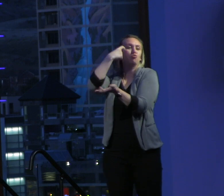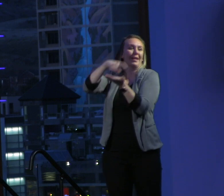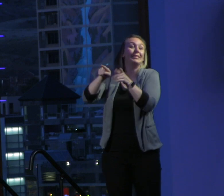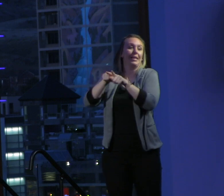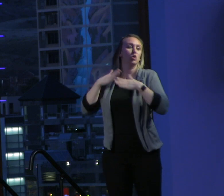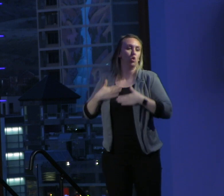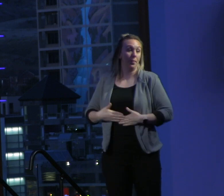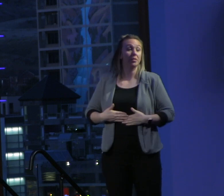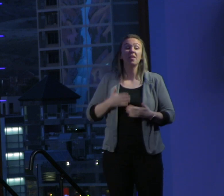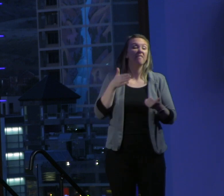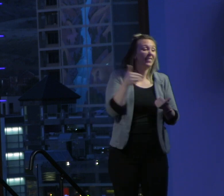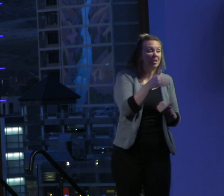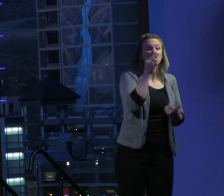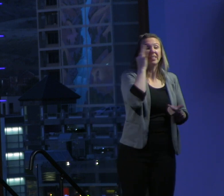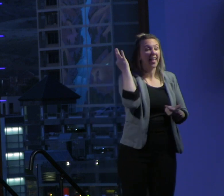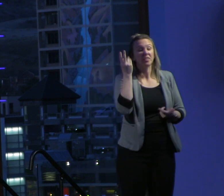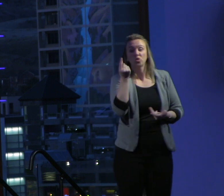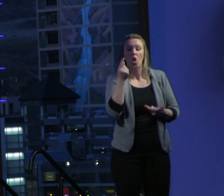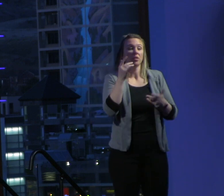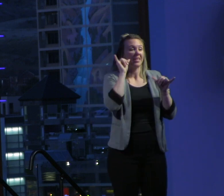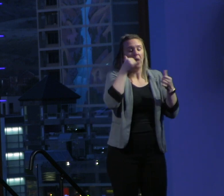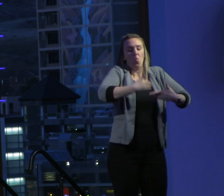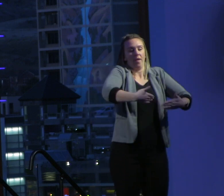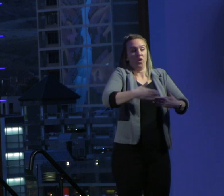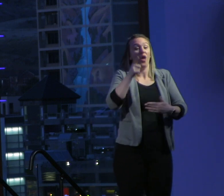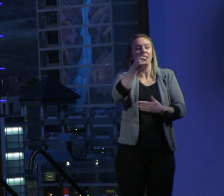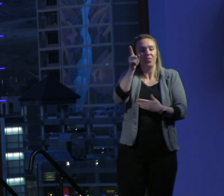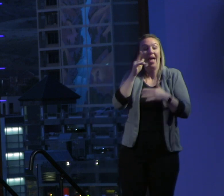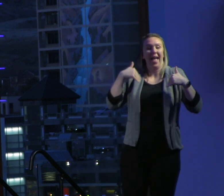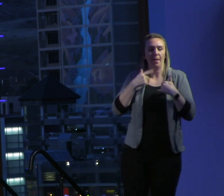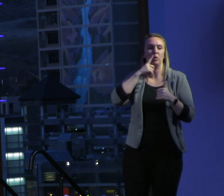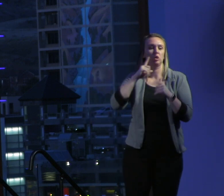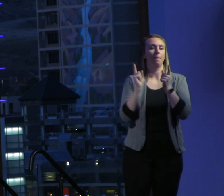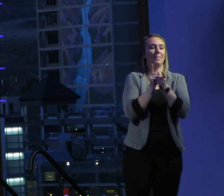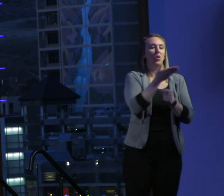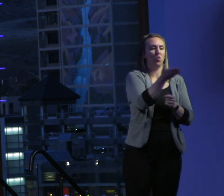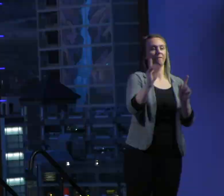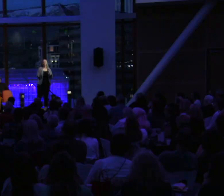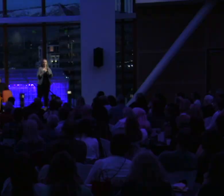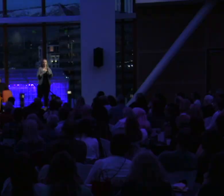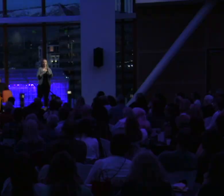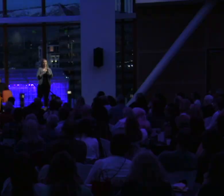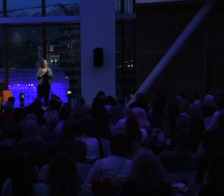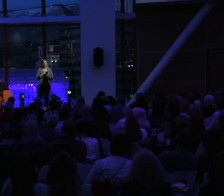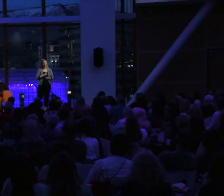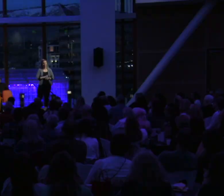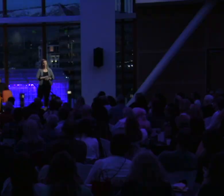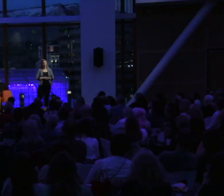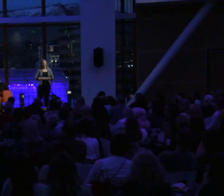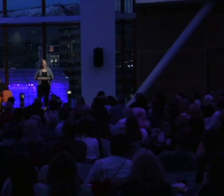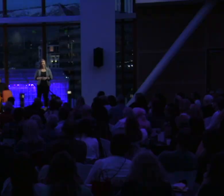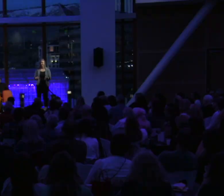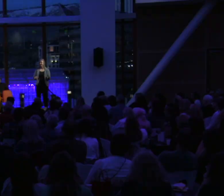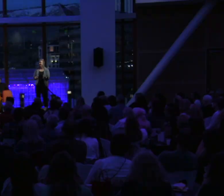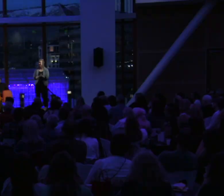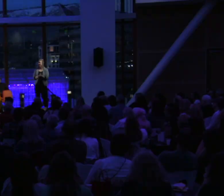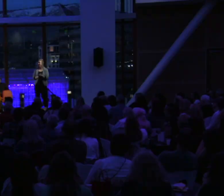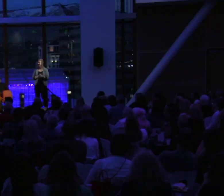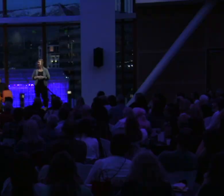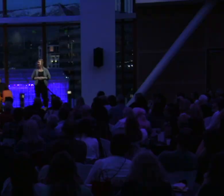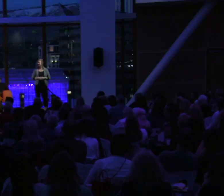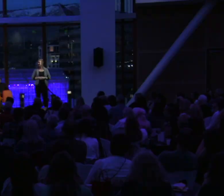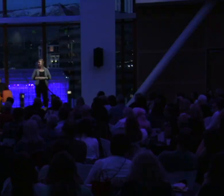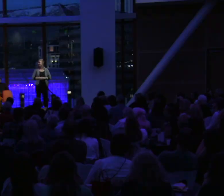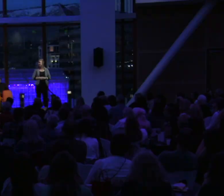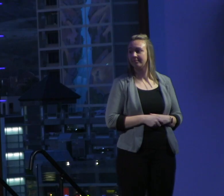fish, cats, dogs, cow, whatever, they're there first. Right? Okay? So we connect on that.